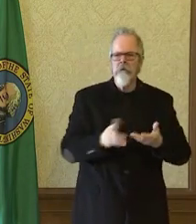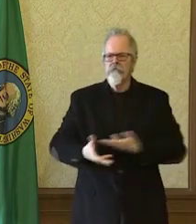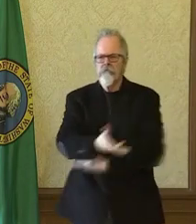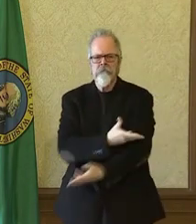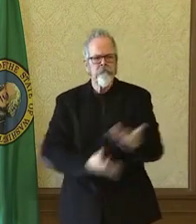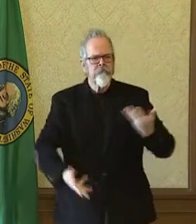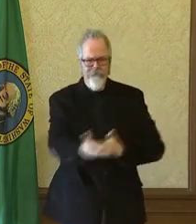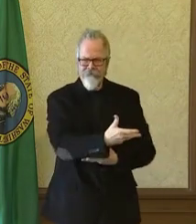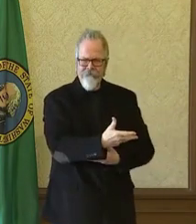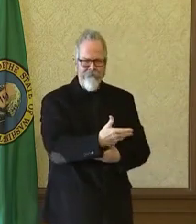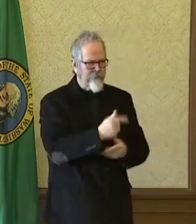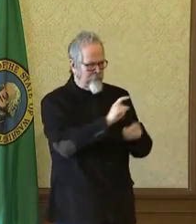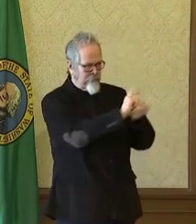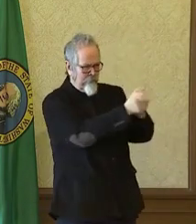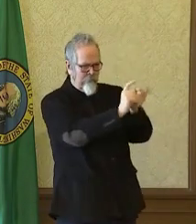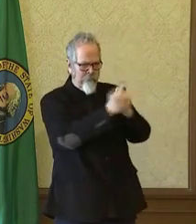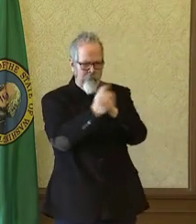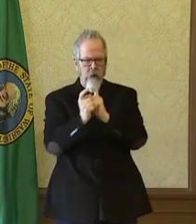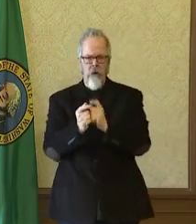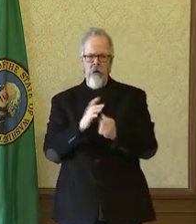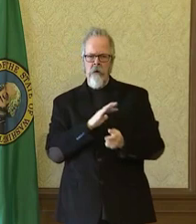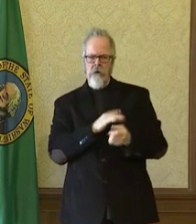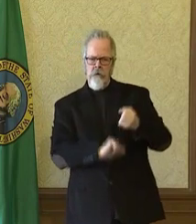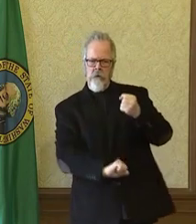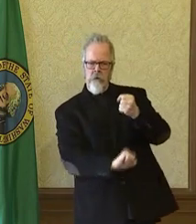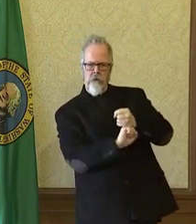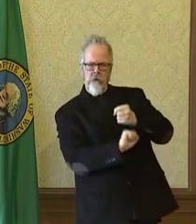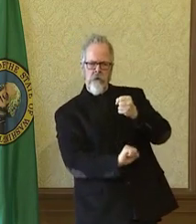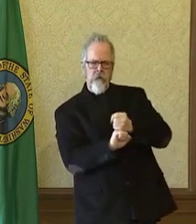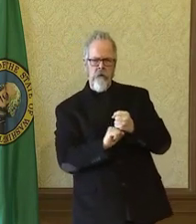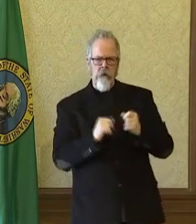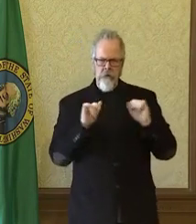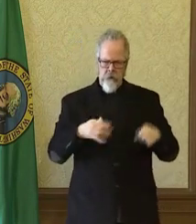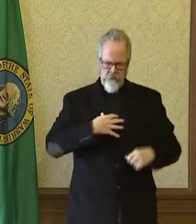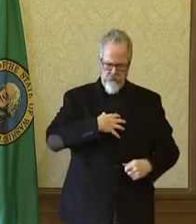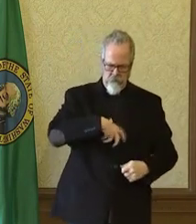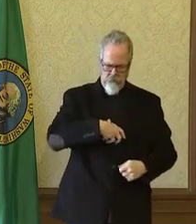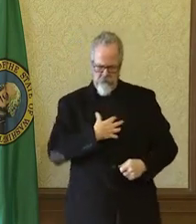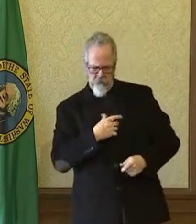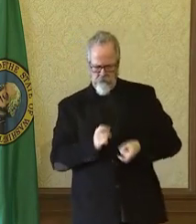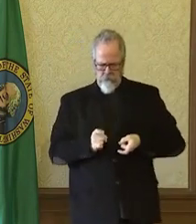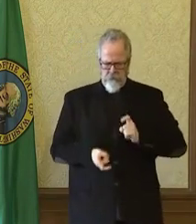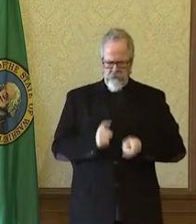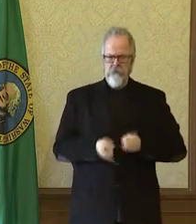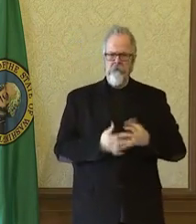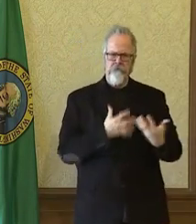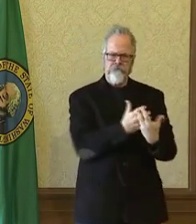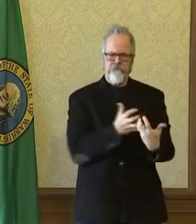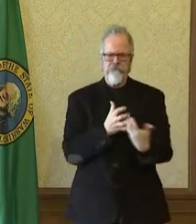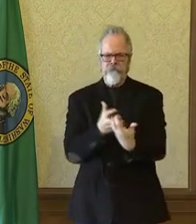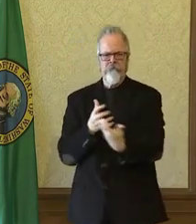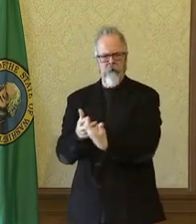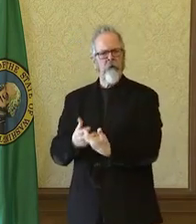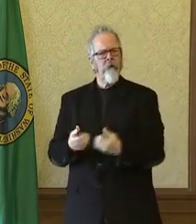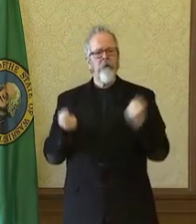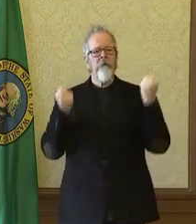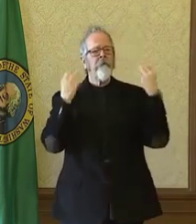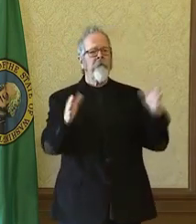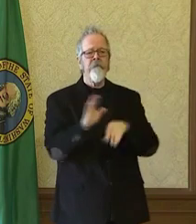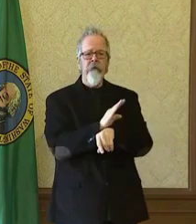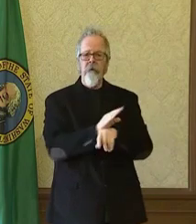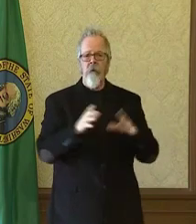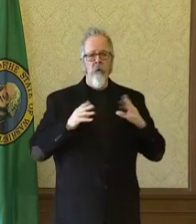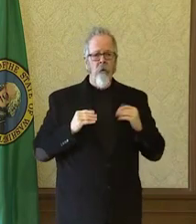potential path for them to get through this. So thank you very much, Governor Inslee and Director Brown, for your steady